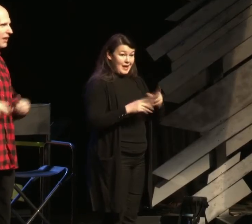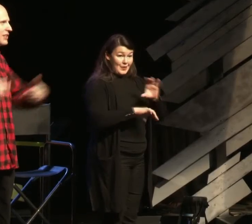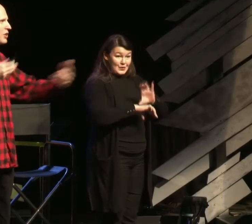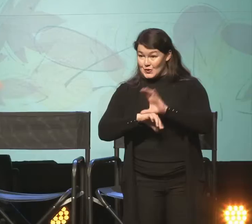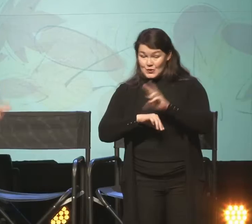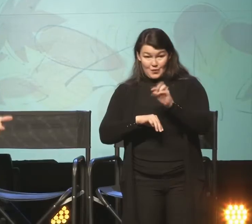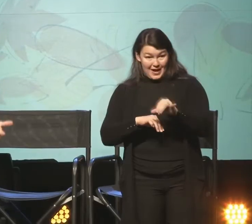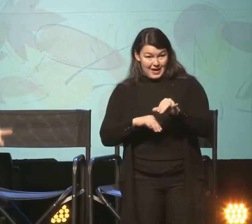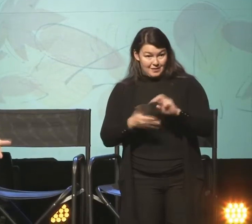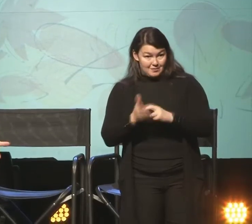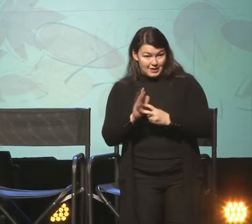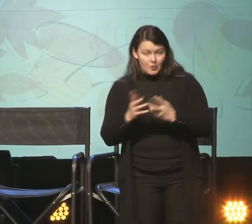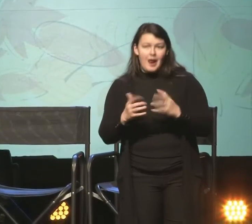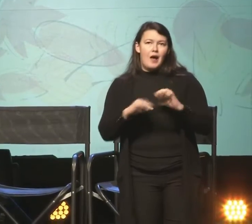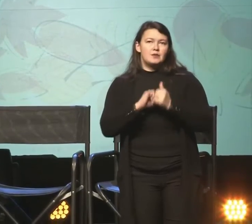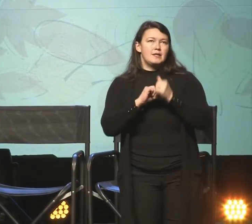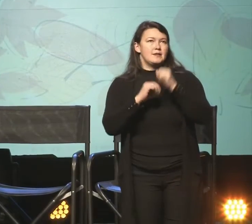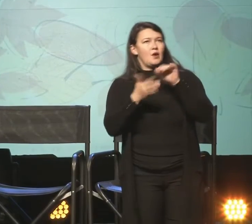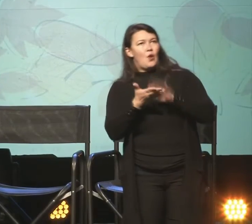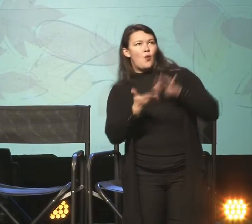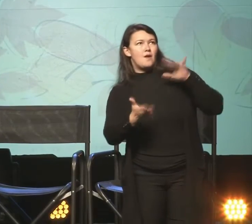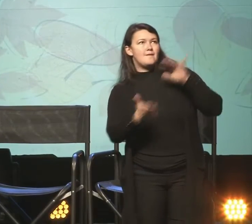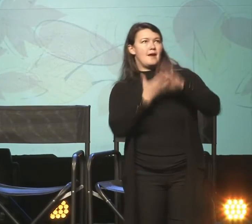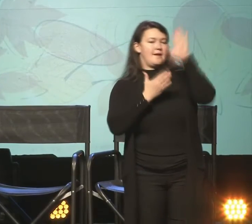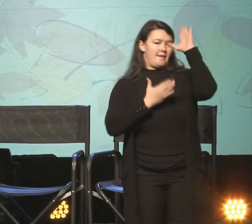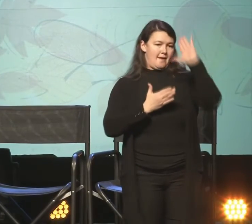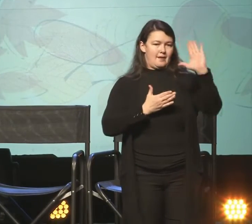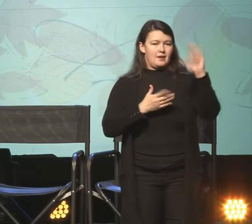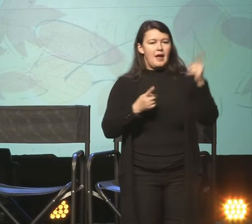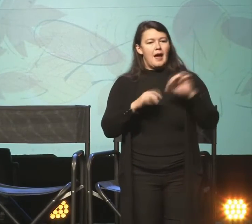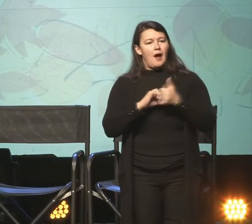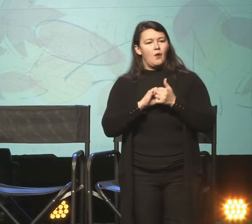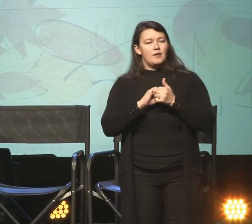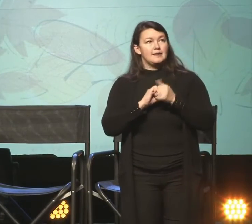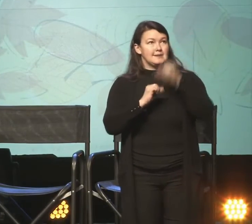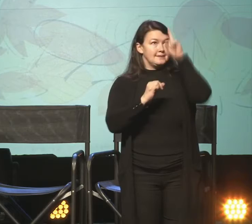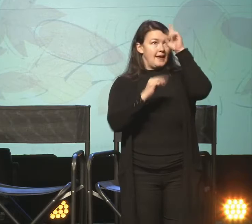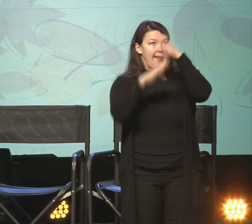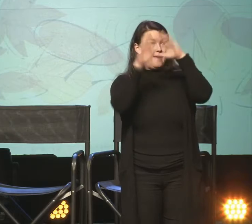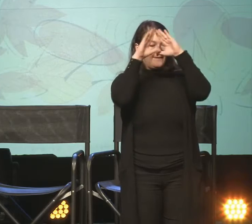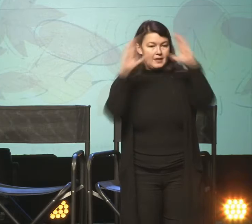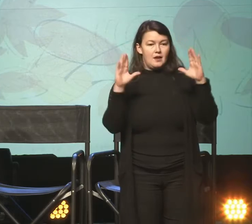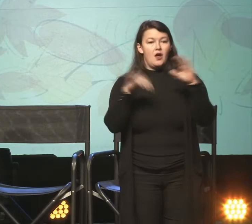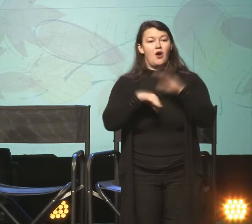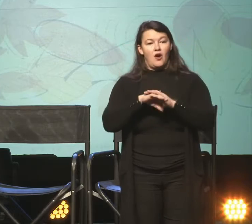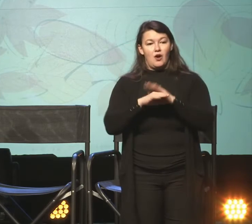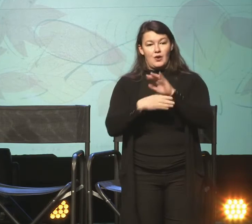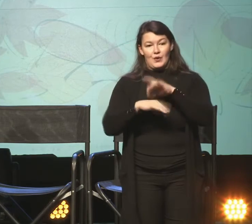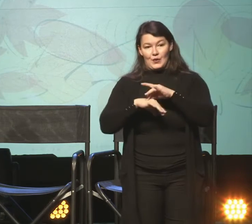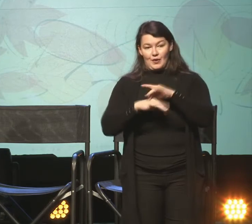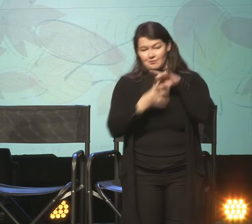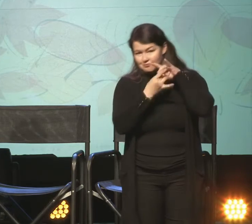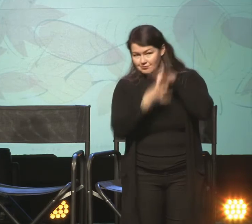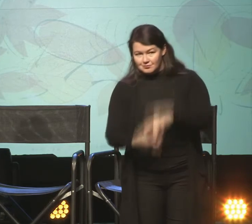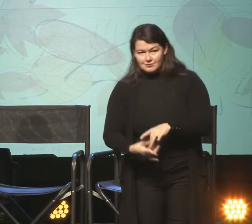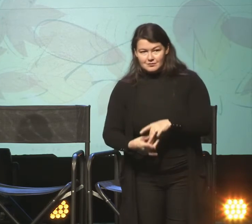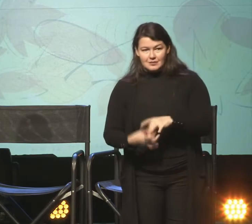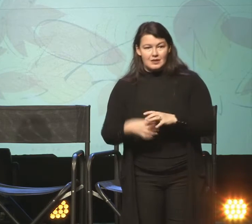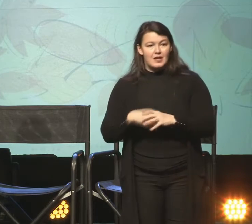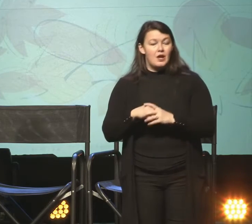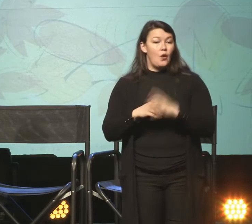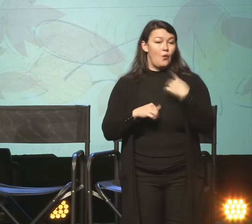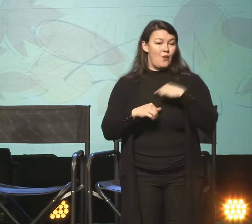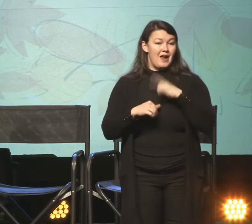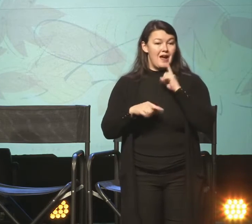is, how does this glorify God? How does this bring about like heaven on earth? And in this scenario, it's so powerful because